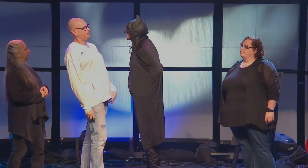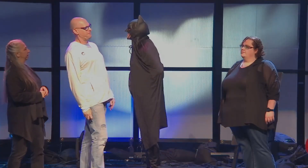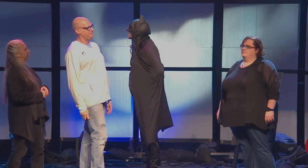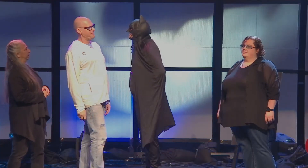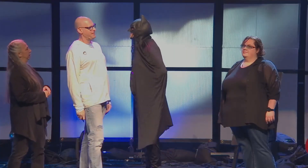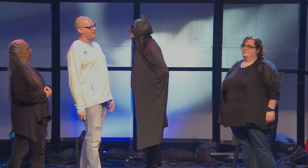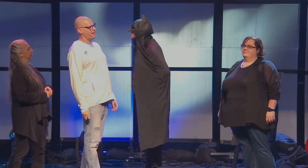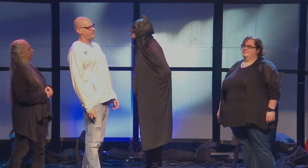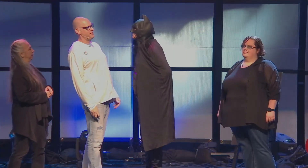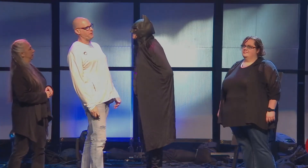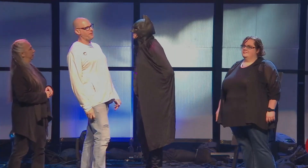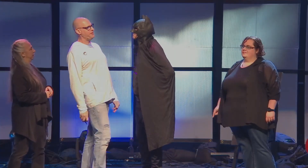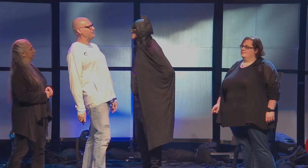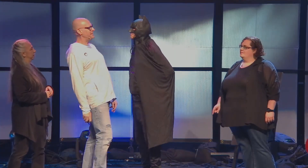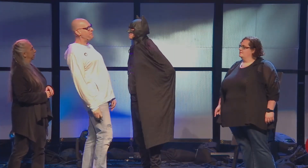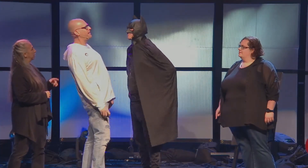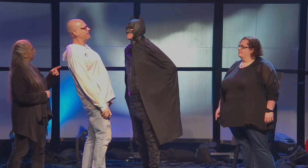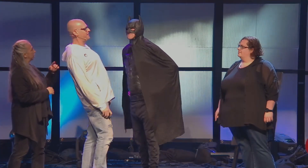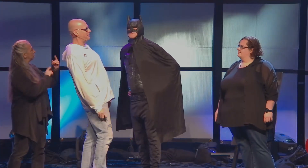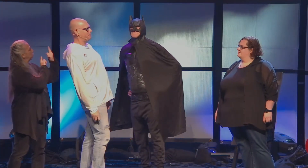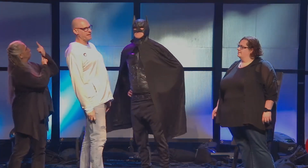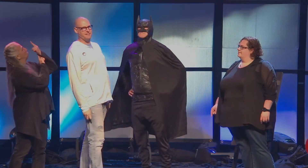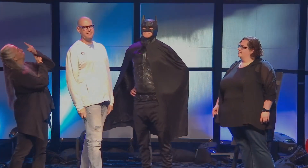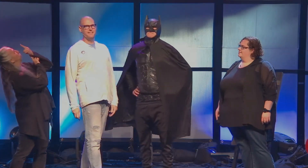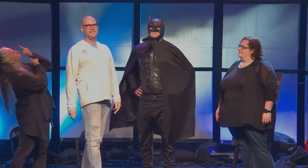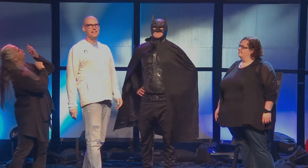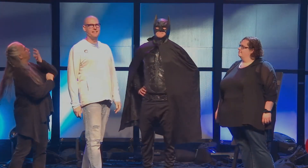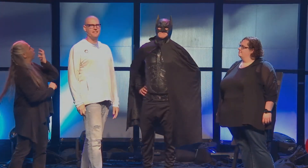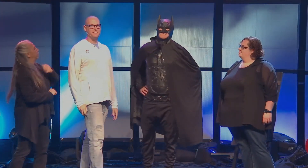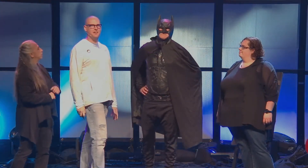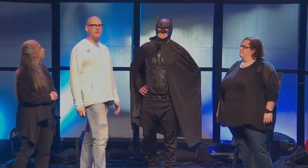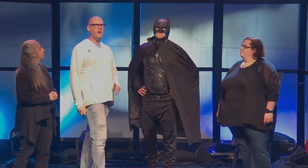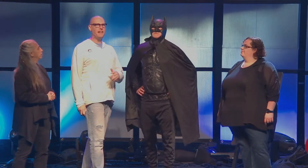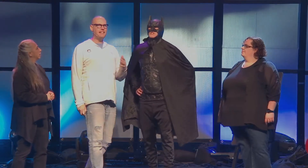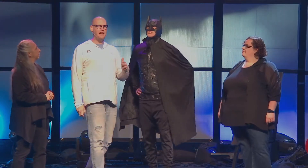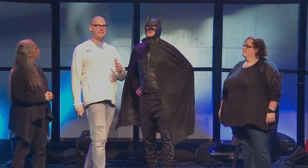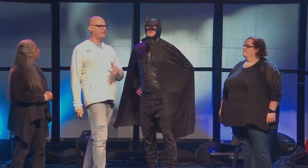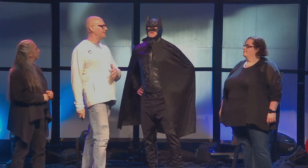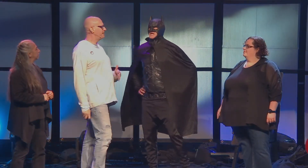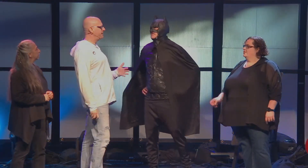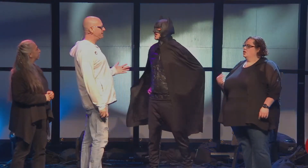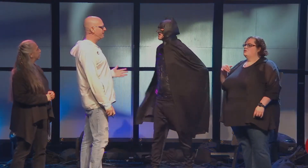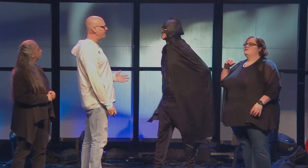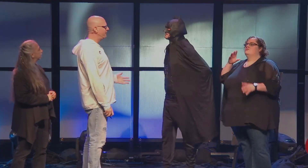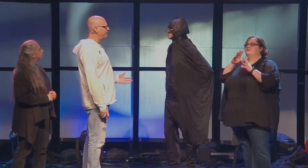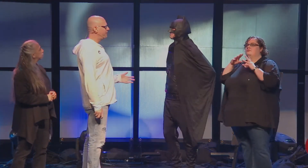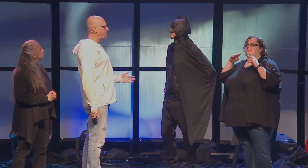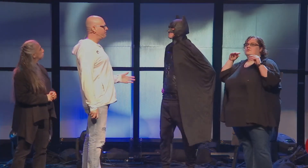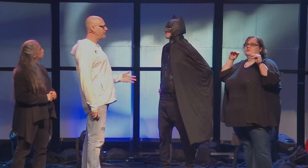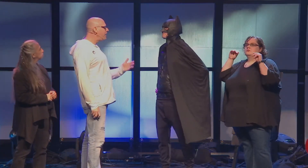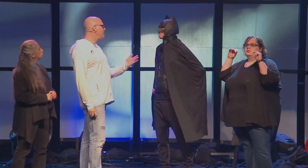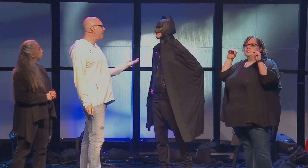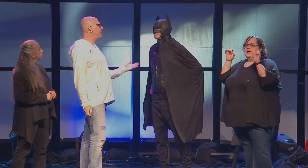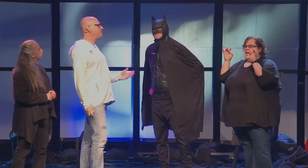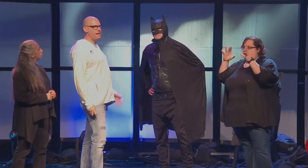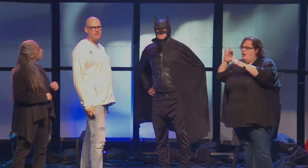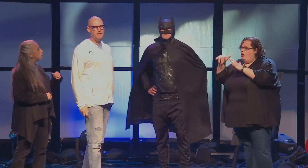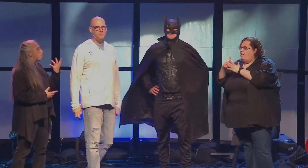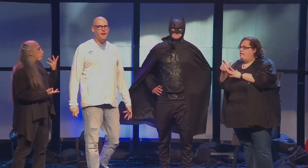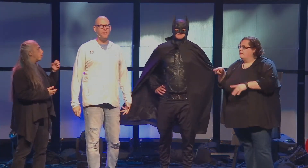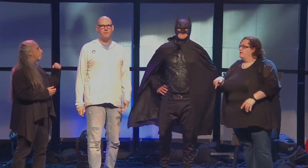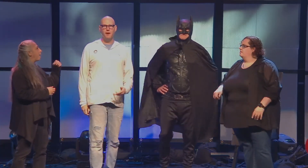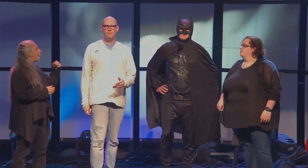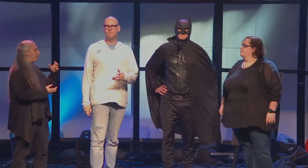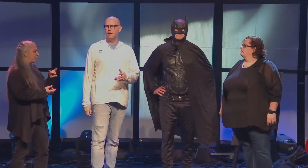No. You are a little intimidating, though, but no, like The that. Joker hates all of it. Yeah,